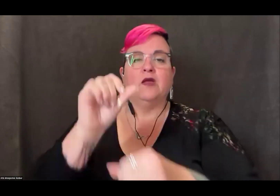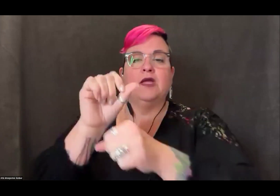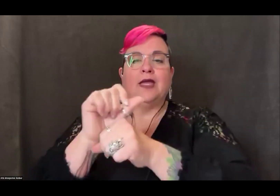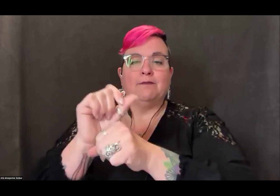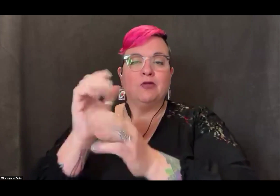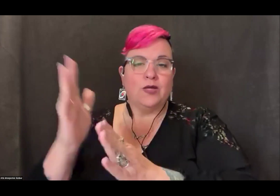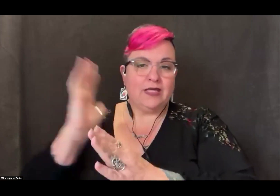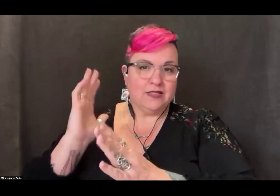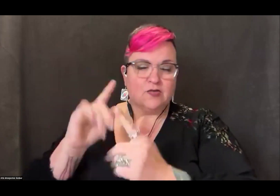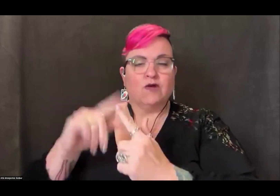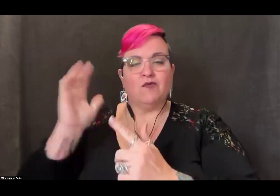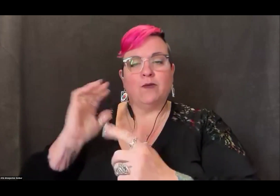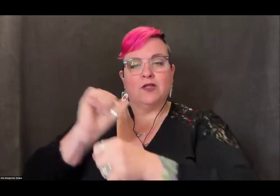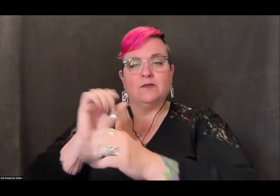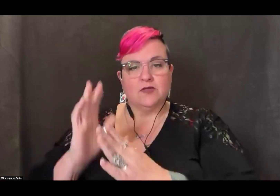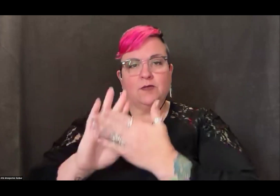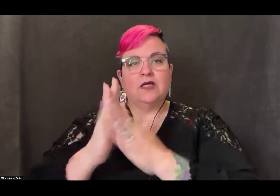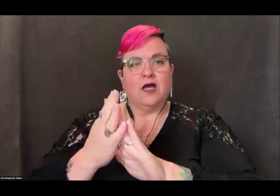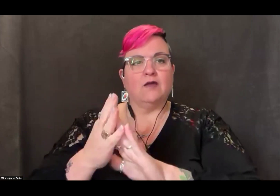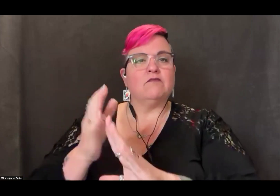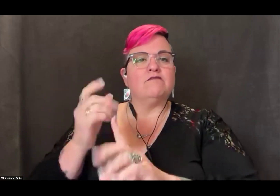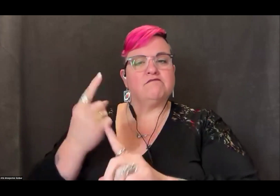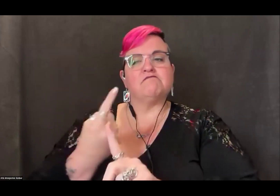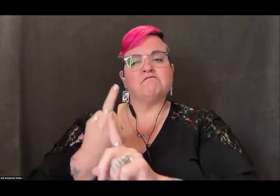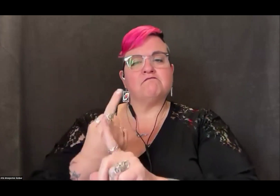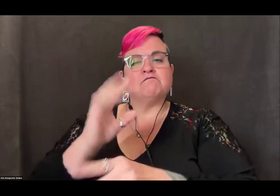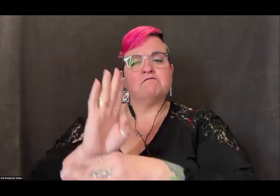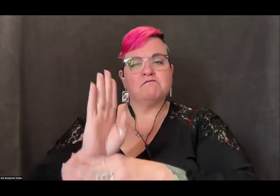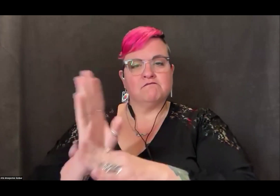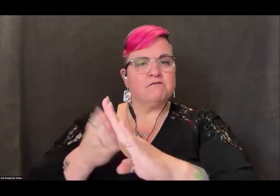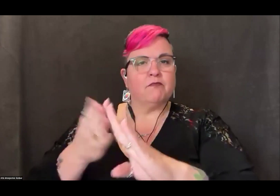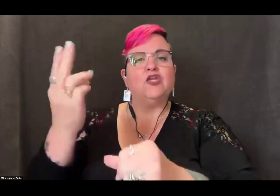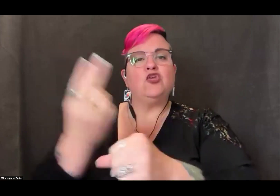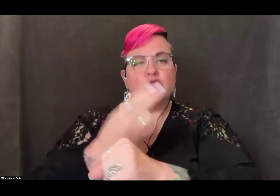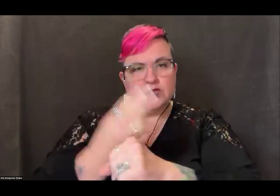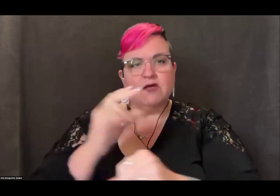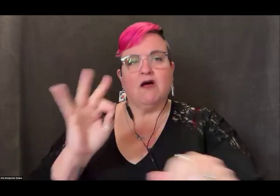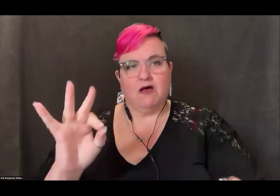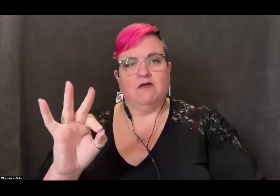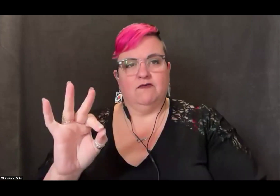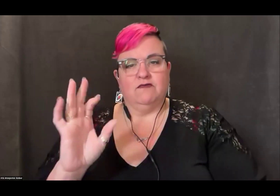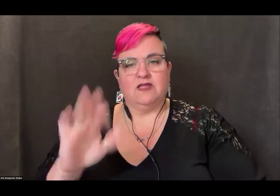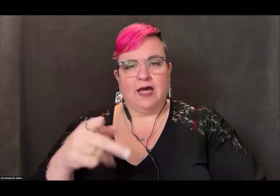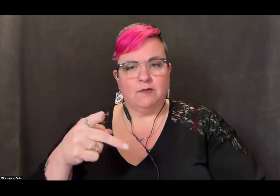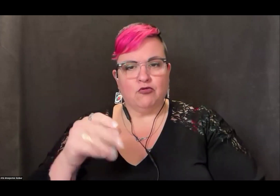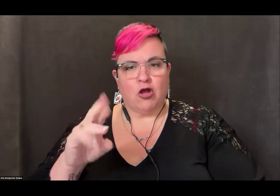former employees onto becoming a solopreneur through use of prompting.